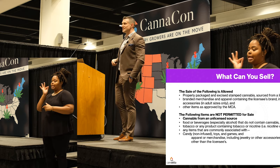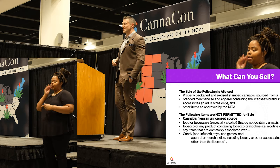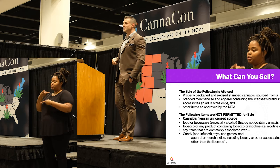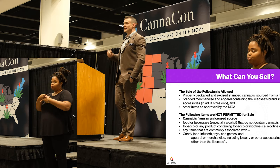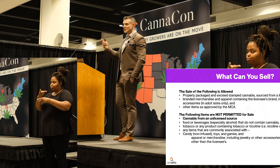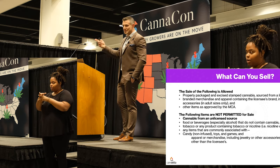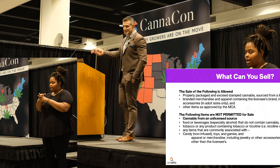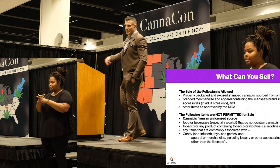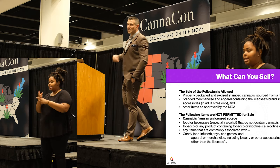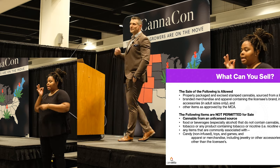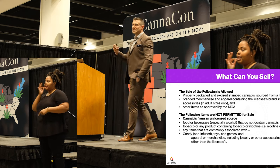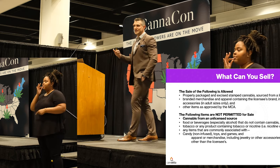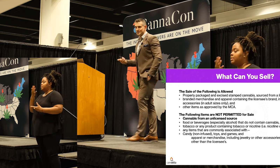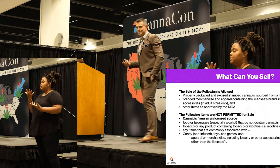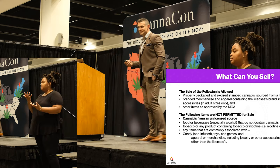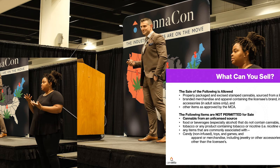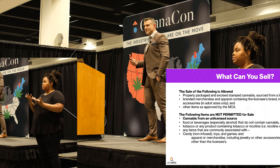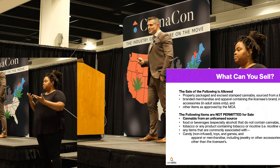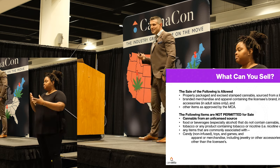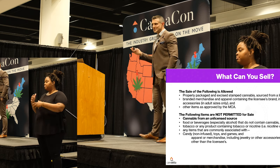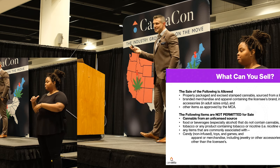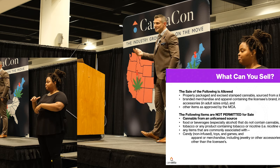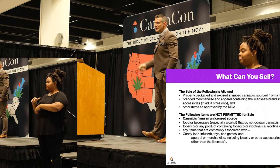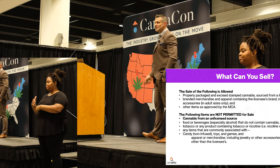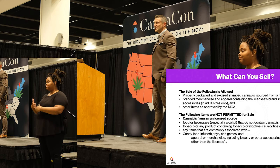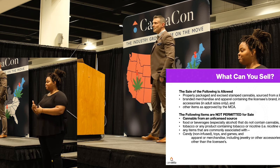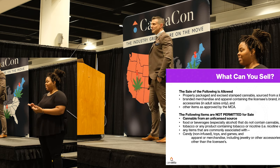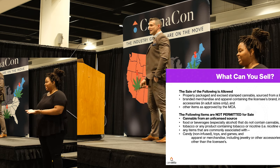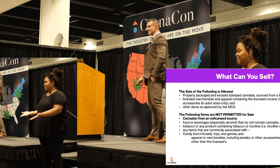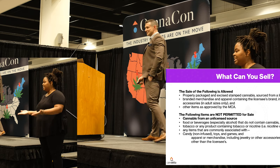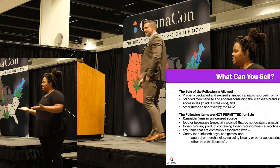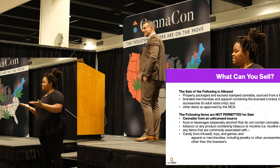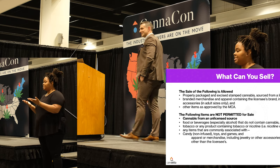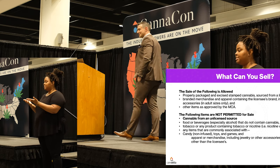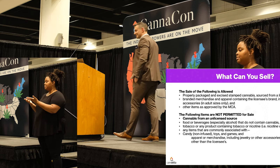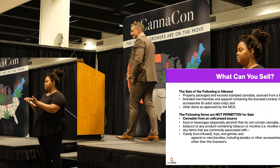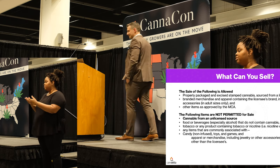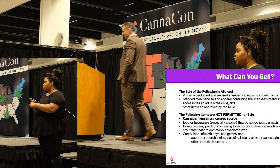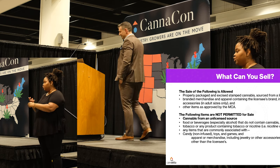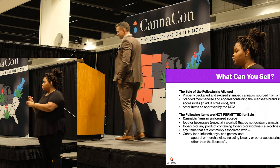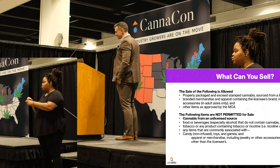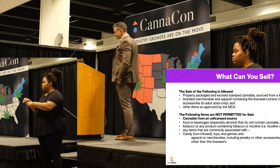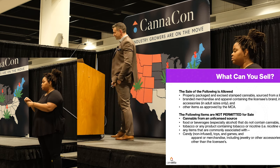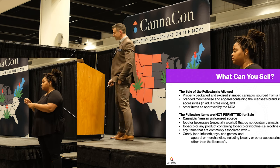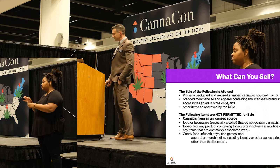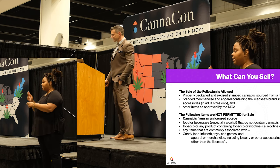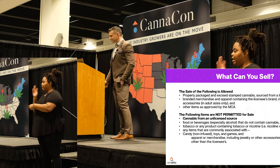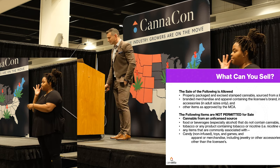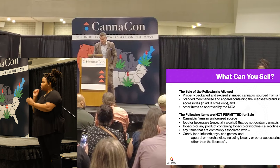cannabis accessories like paraphernalia. That's basically it, maybe shopping bags.